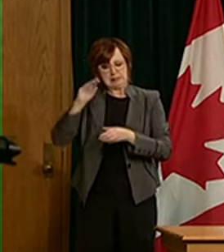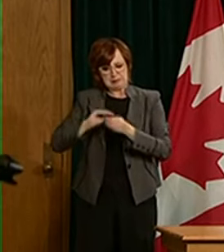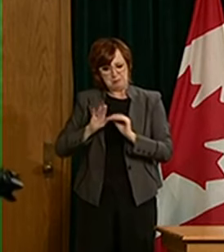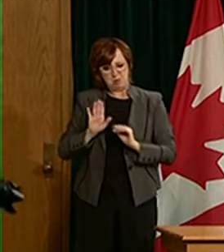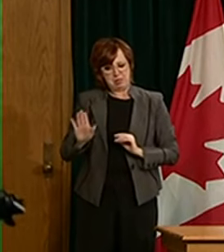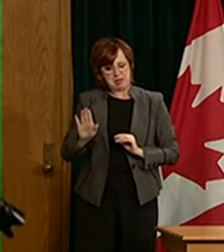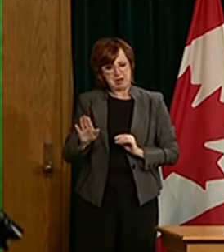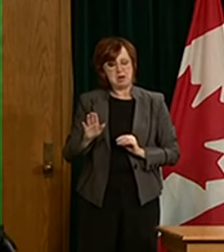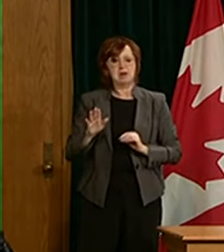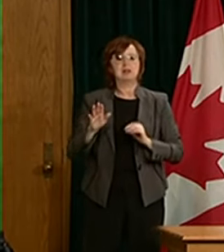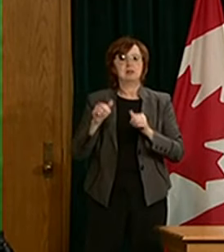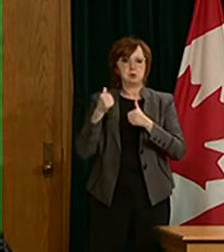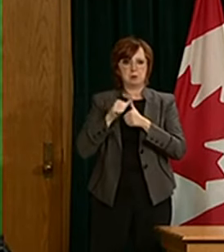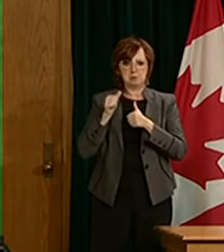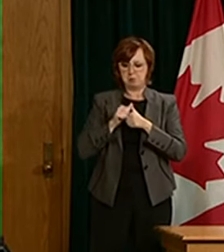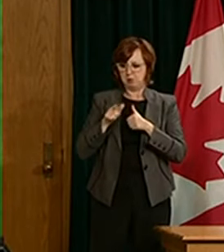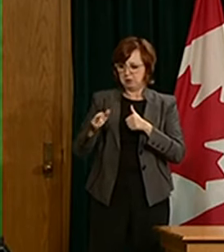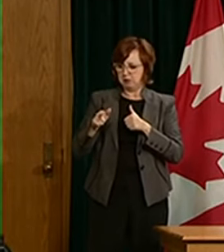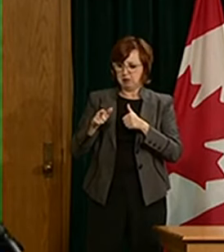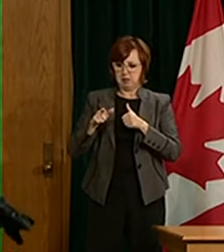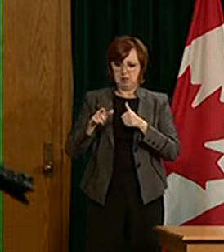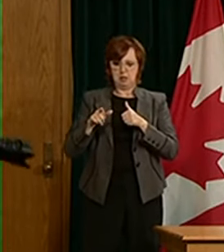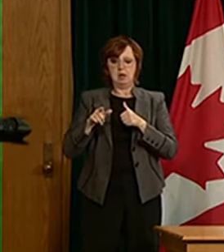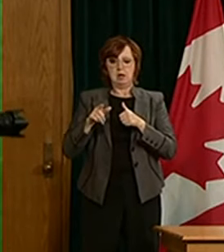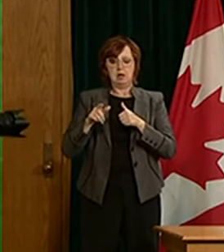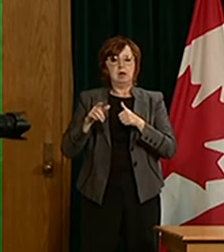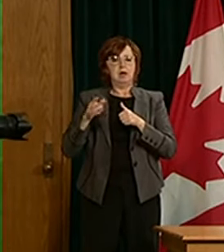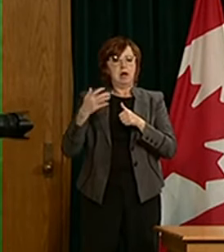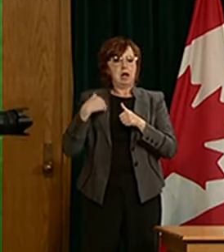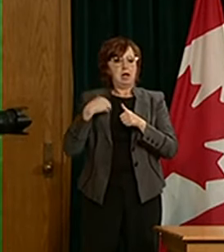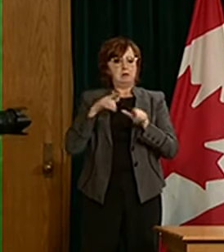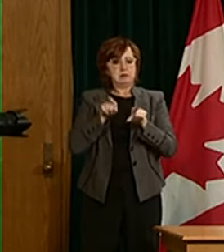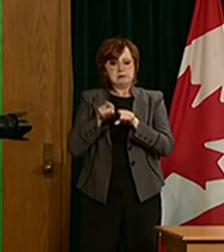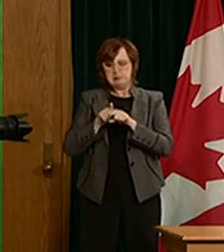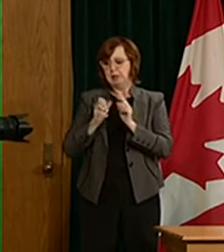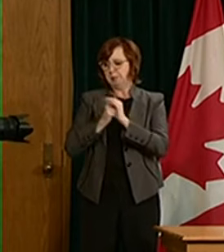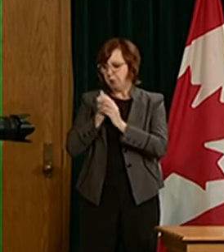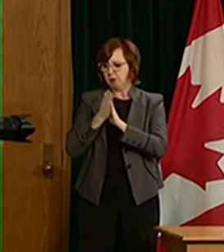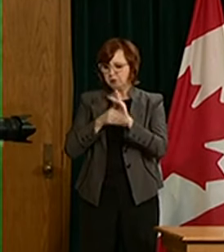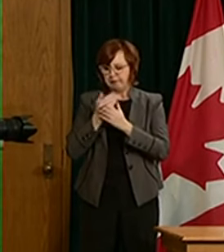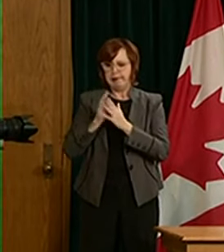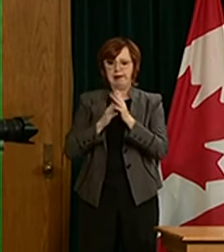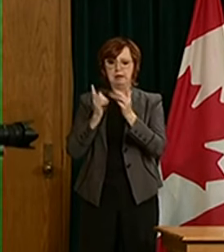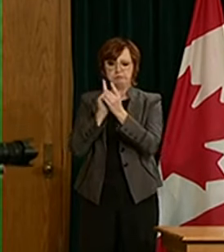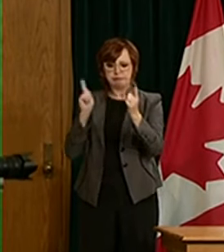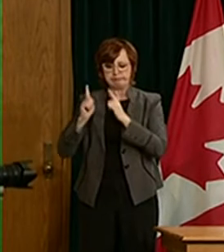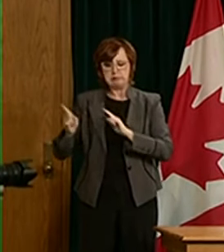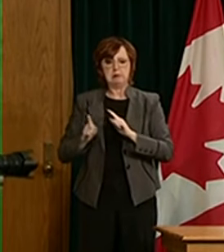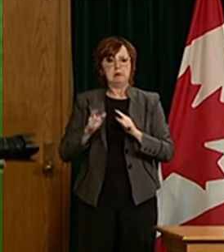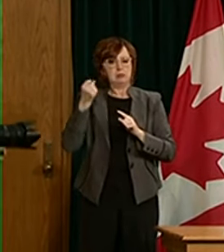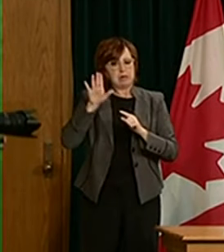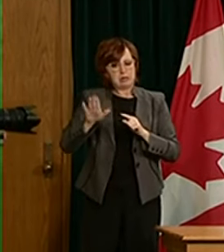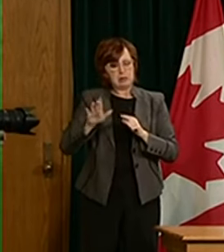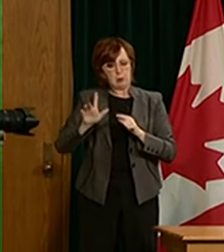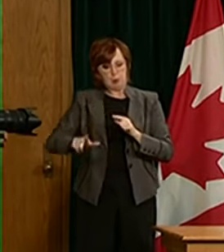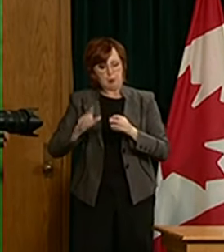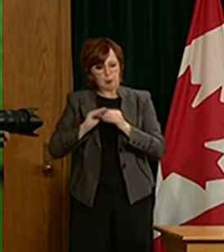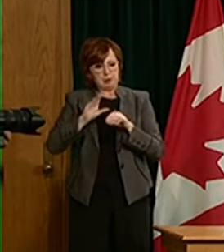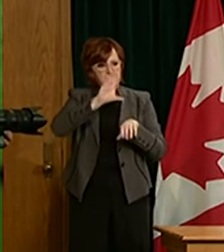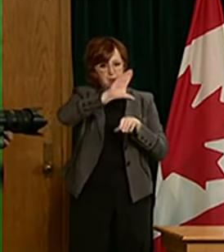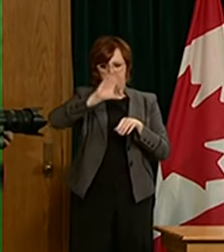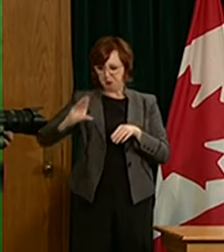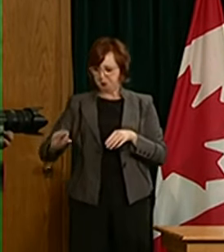of interventions that they applied. This is also the one that is used in the imperial model for those that have been following the